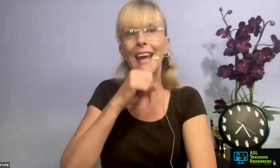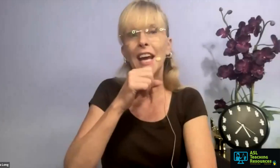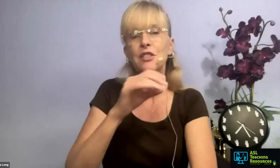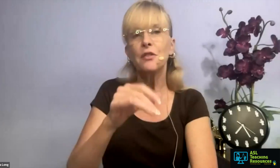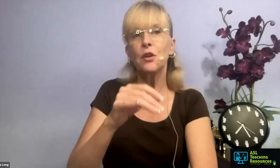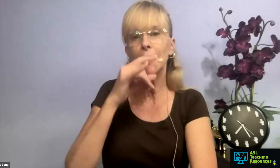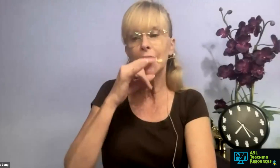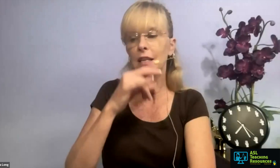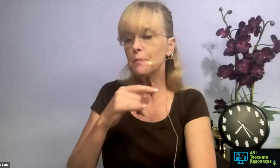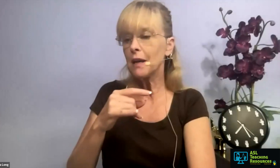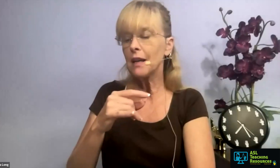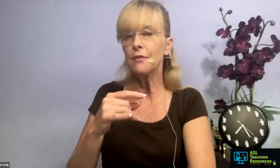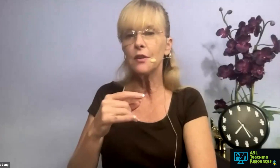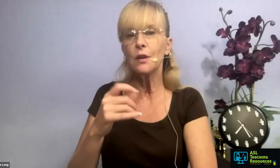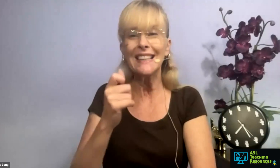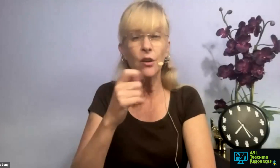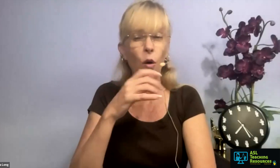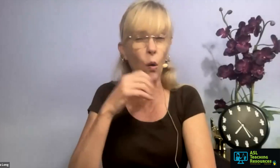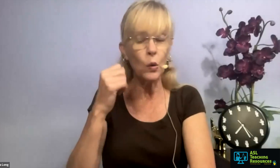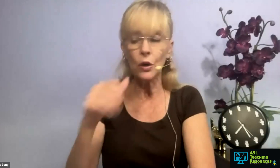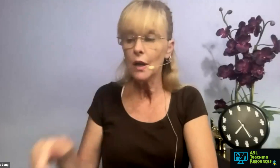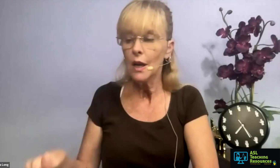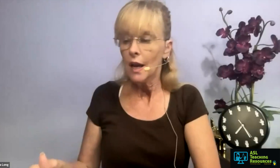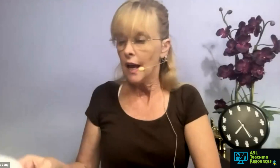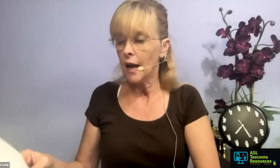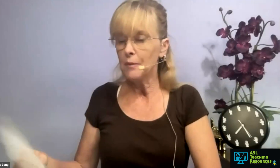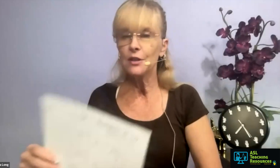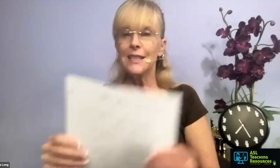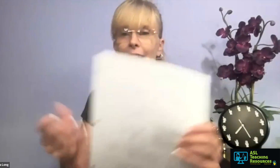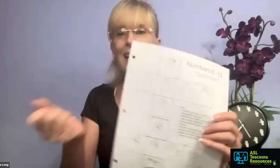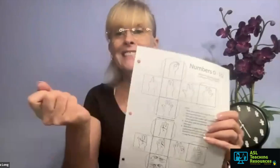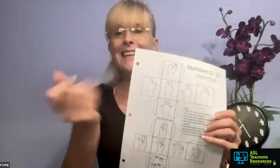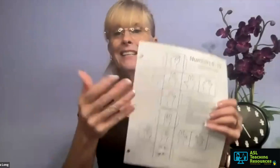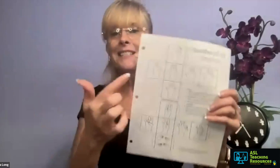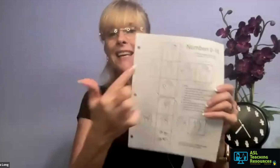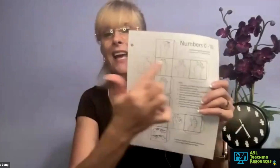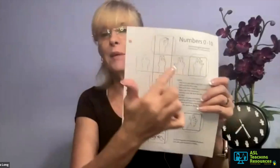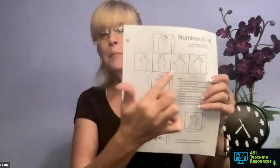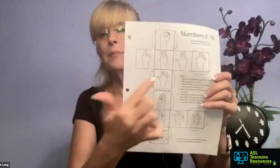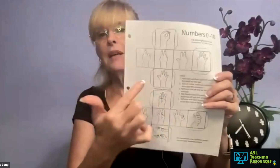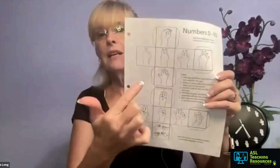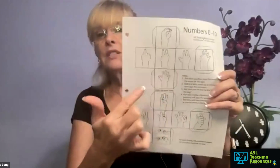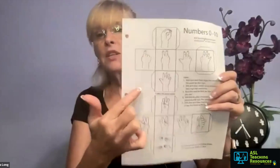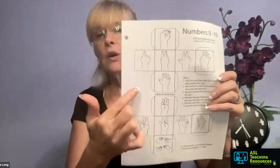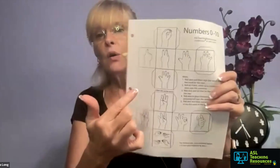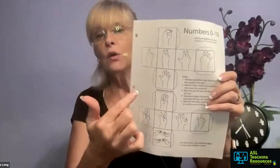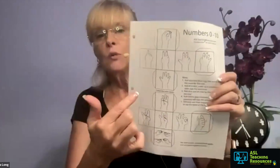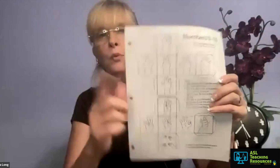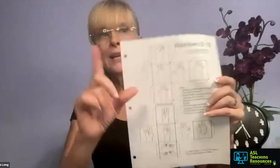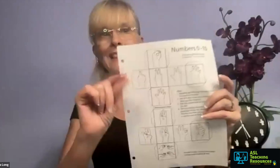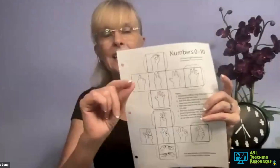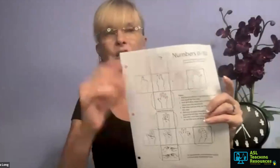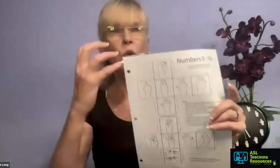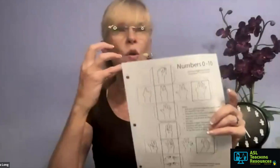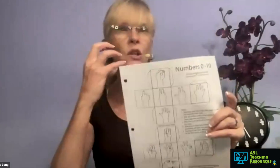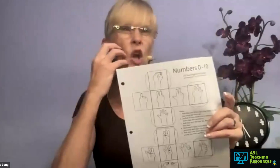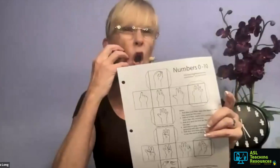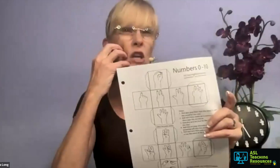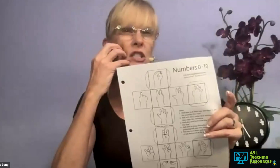age of your kids, but if they're a little older, there's like a dice game. So you print these on